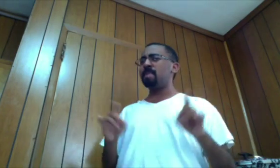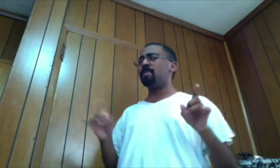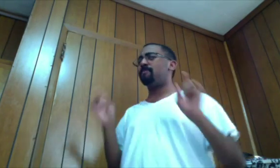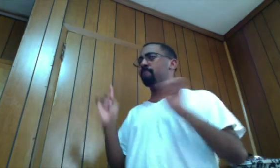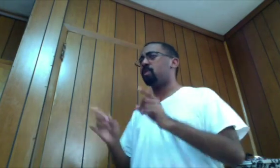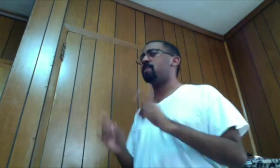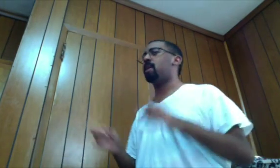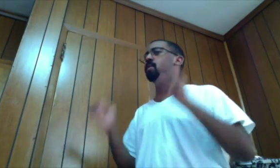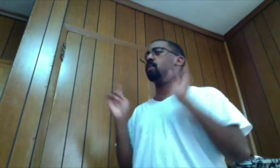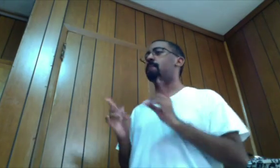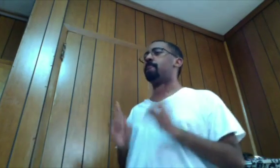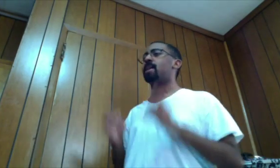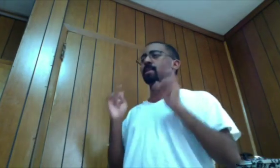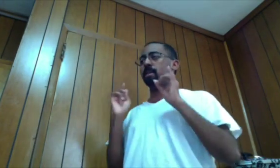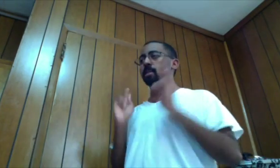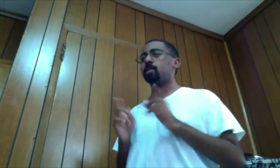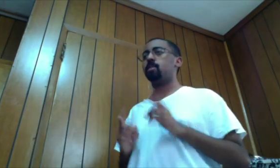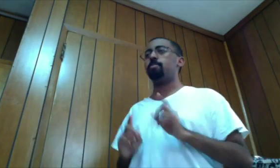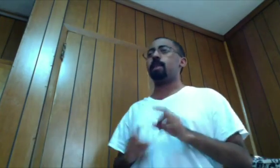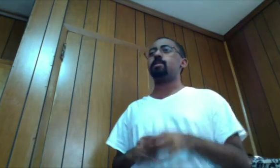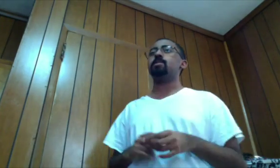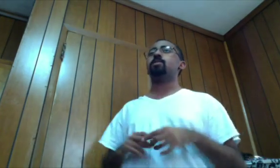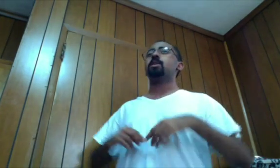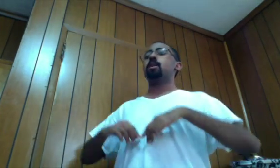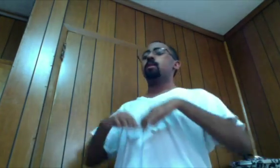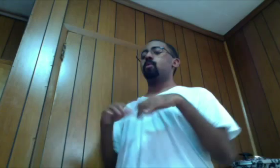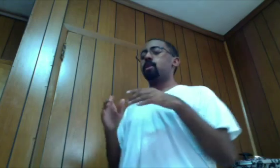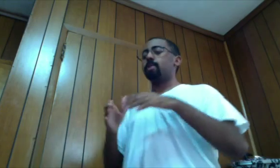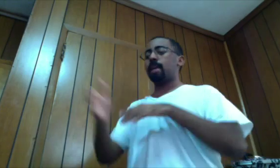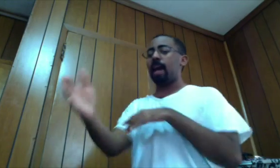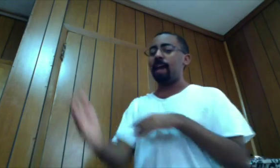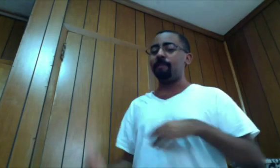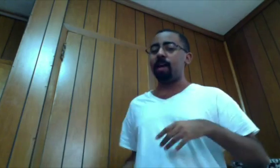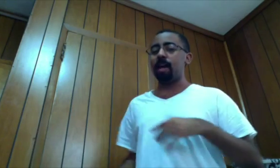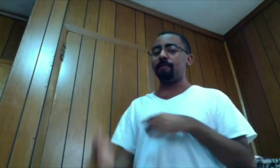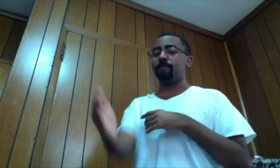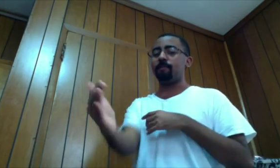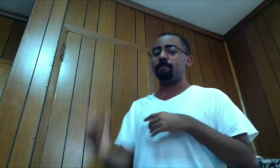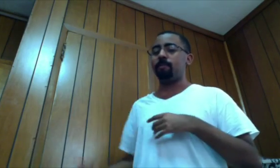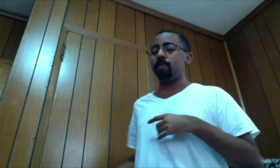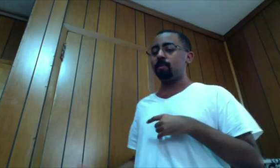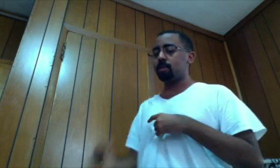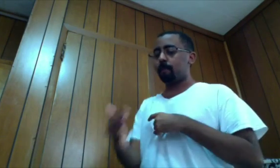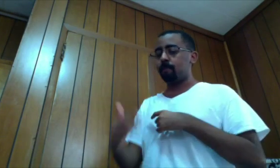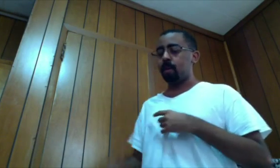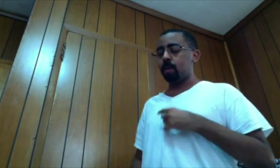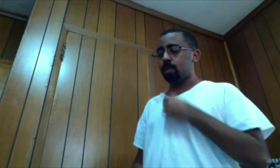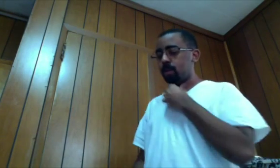me of Pokemon way back in the Indigo Plateau, where it was like half and half fields.